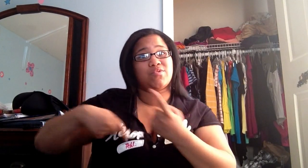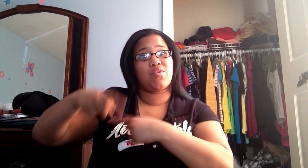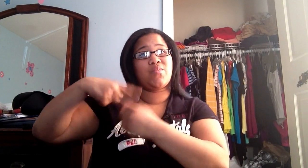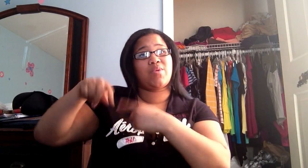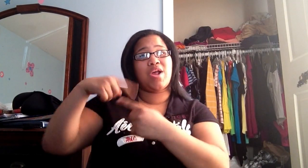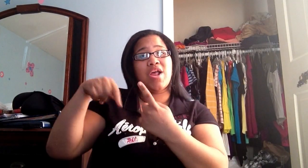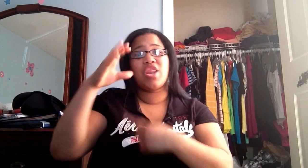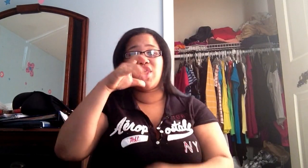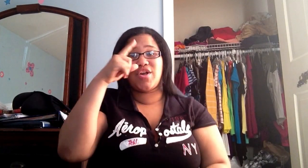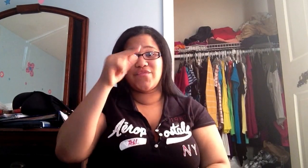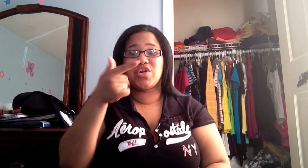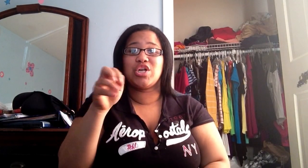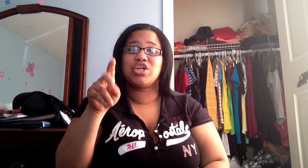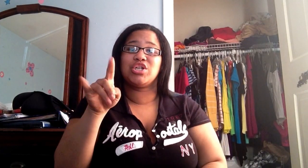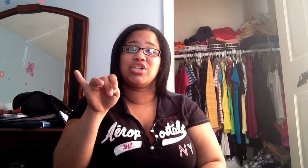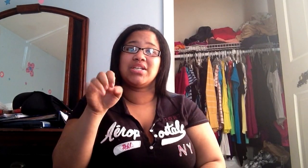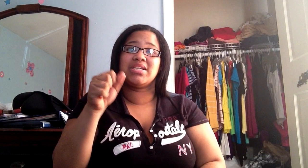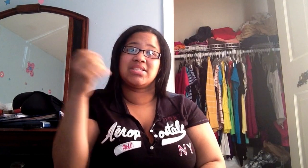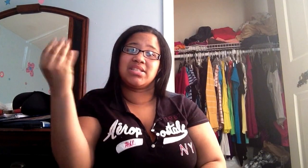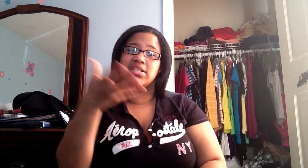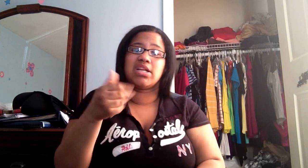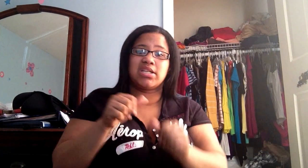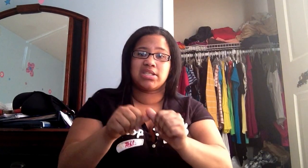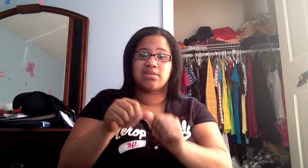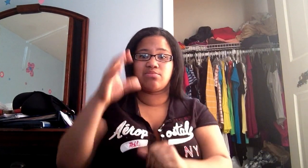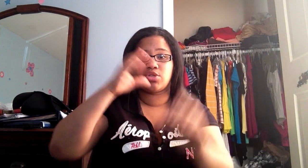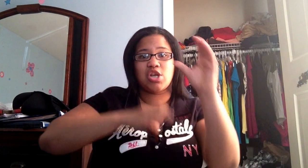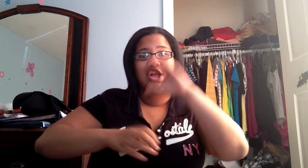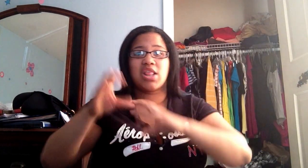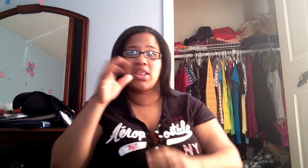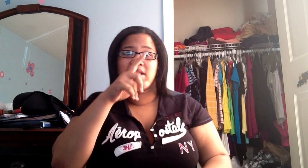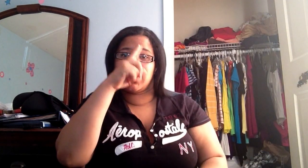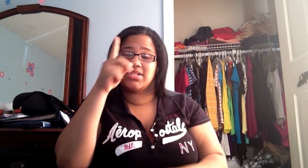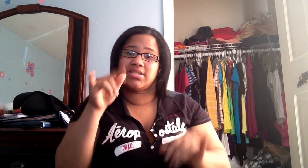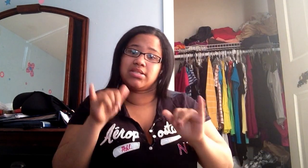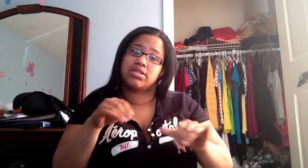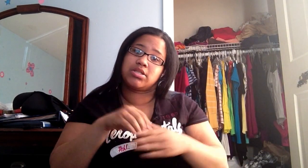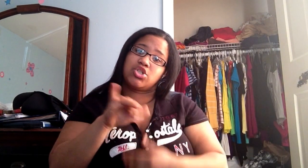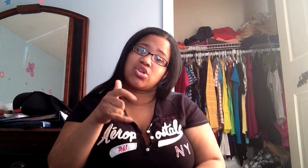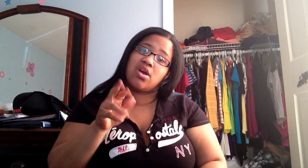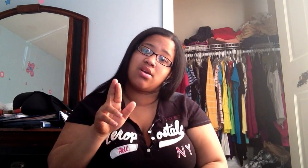Looking for the goodies, keep on looking, cause they stay in the job.